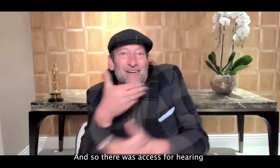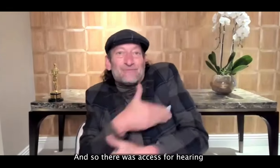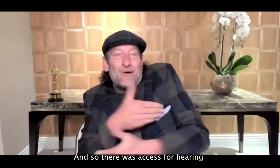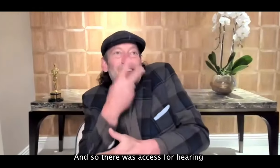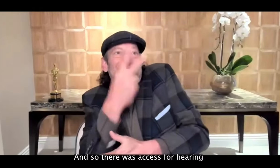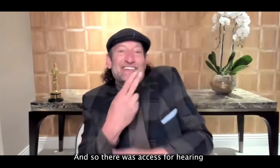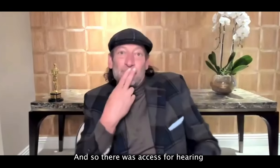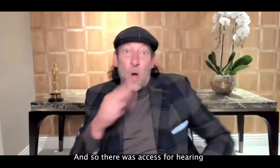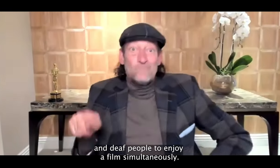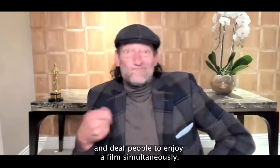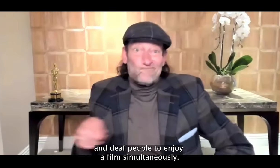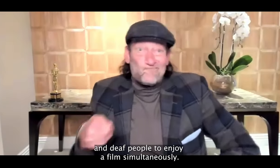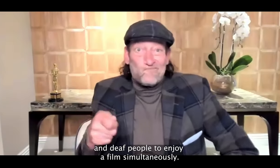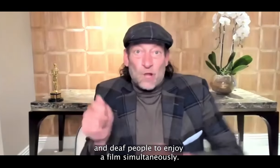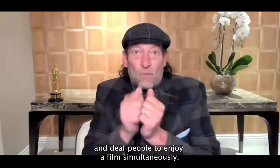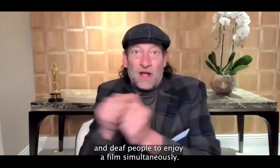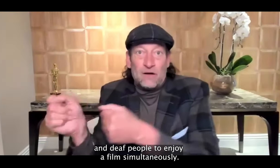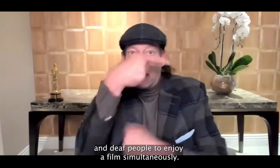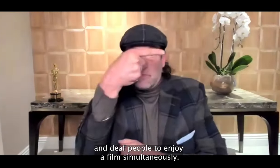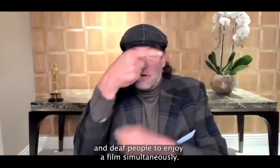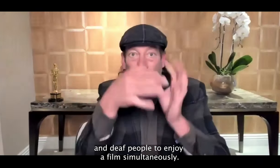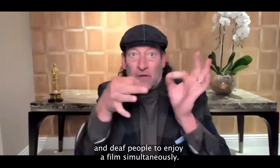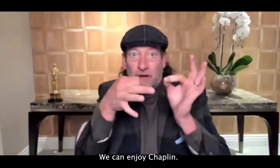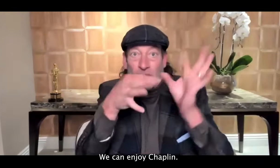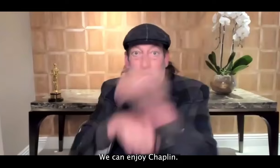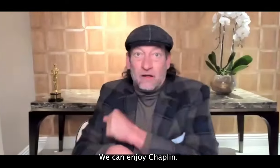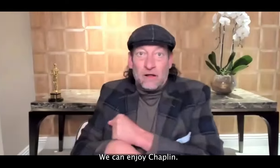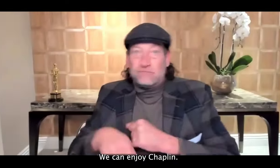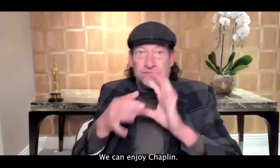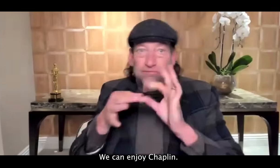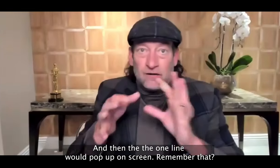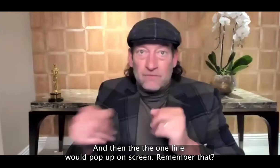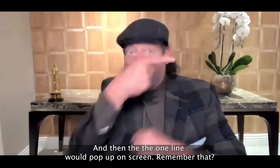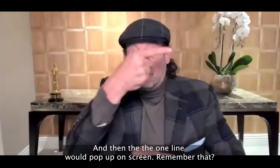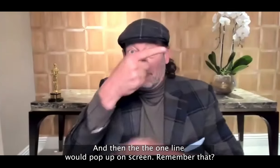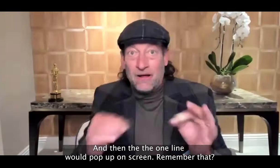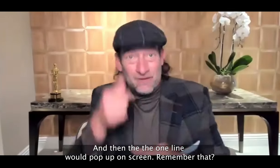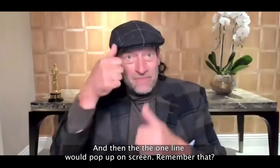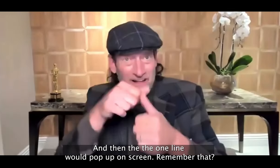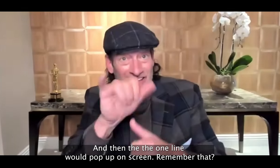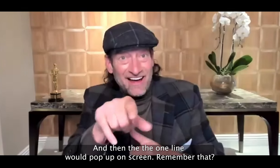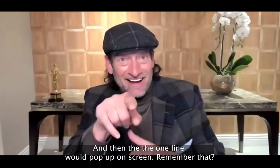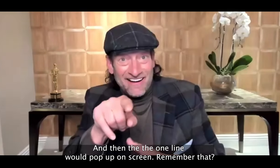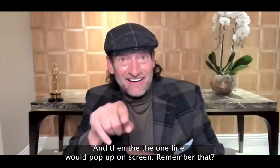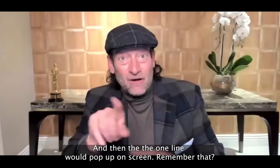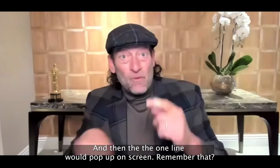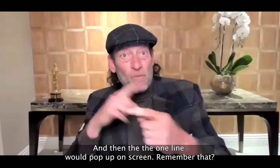was access for hearing and deaf people to enjoy a film simultaneously. We could enjoy Chaplin, and then the one line would pop up on screen.